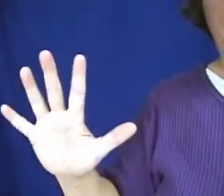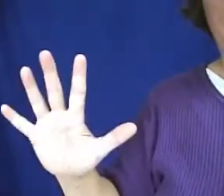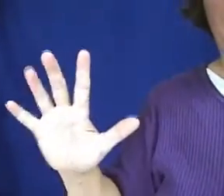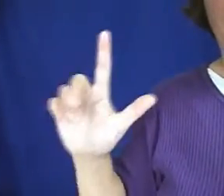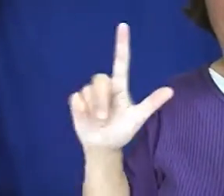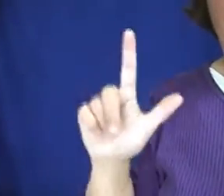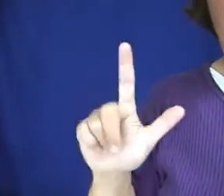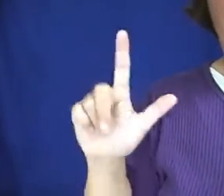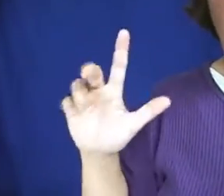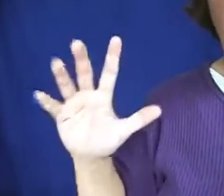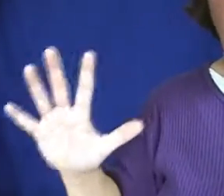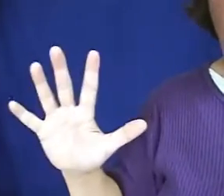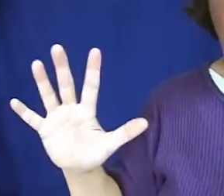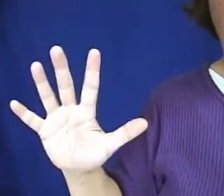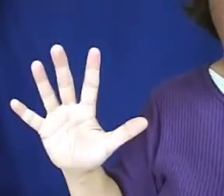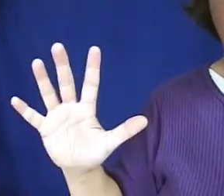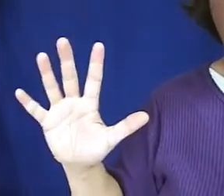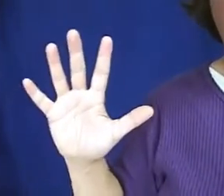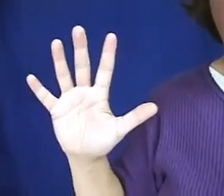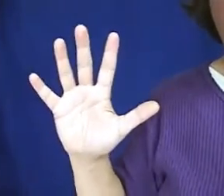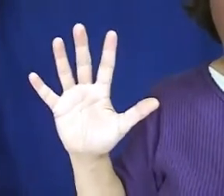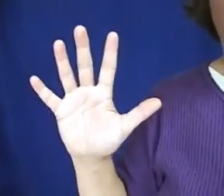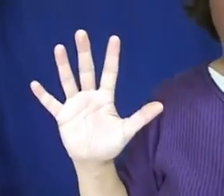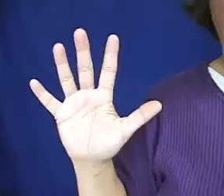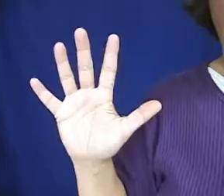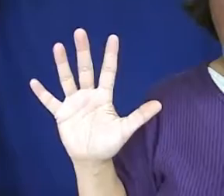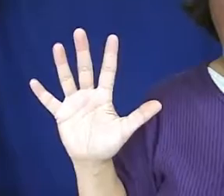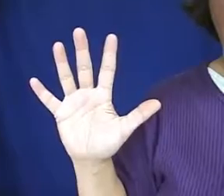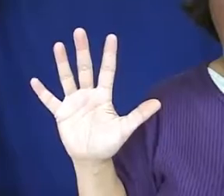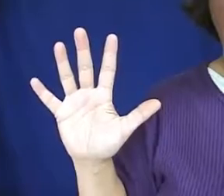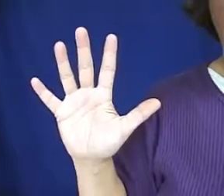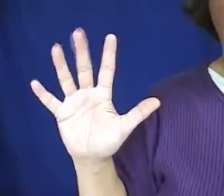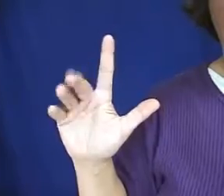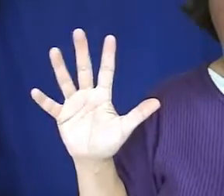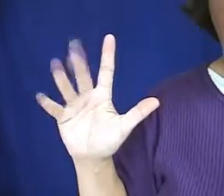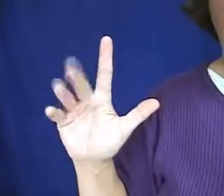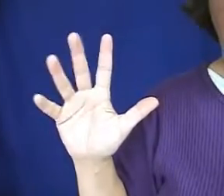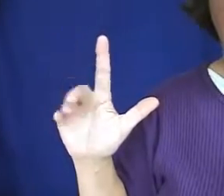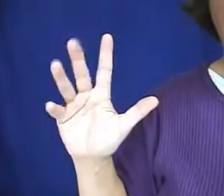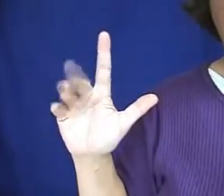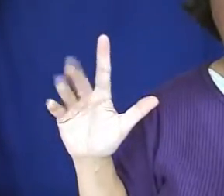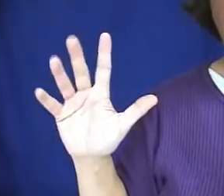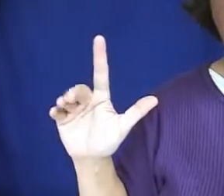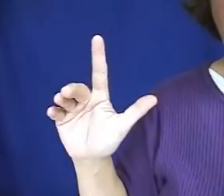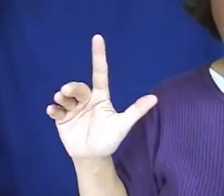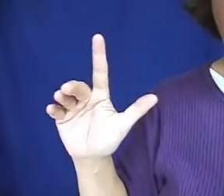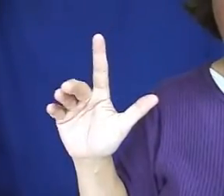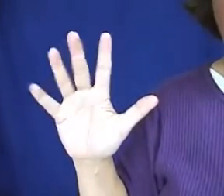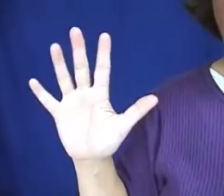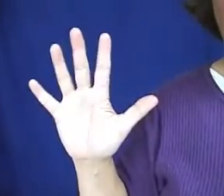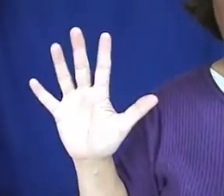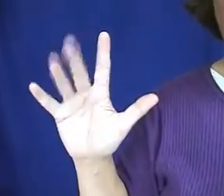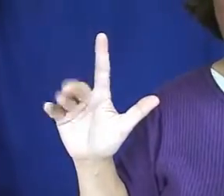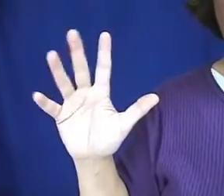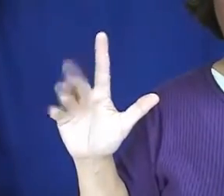25 can be signed L5. More often than not, though, you will see 25. There's the L, there's the